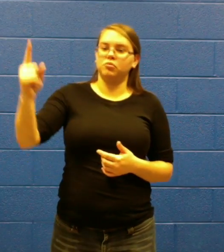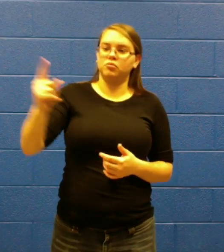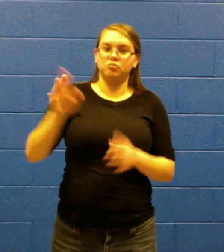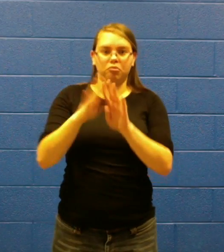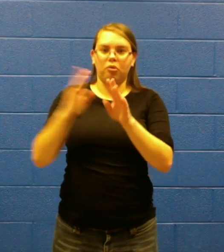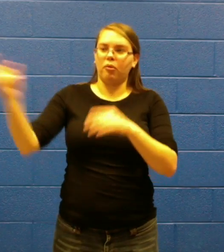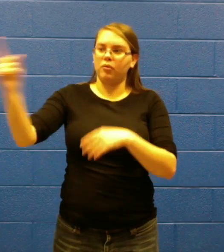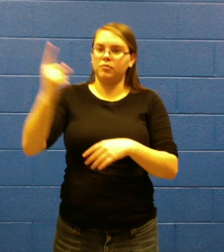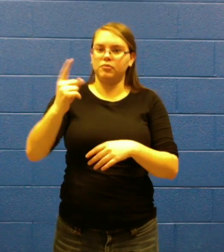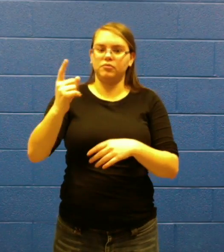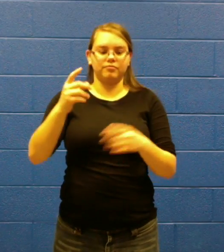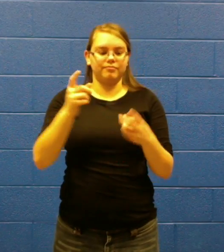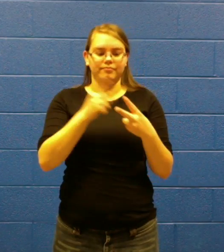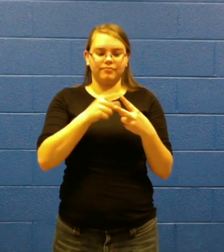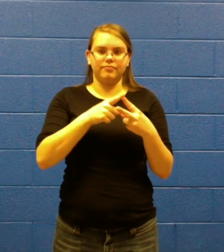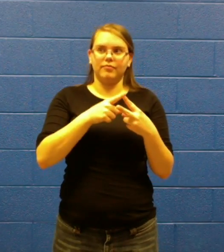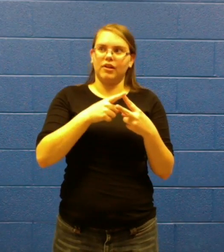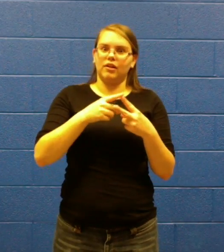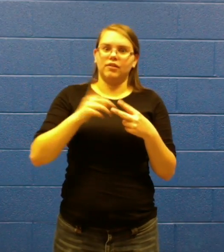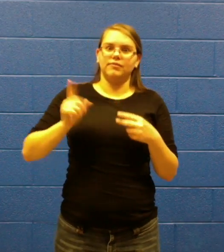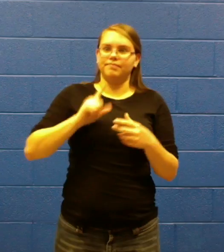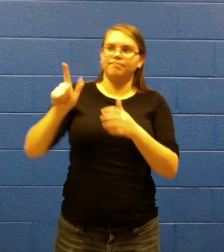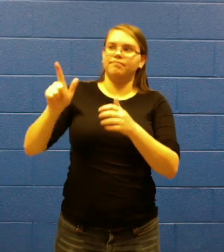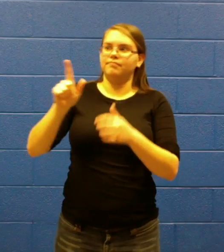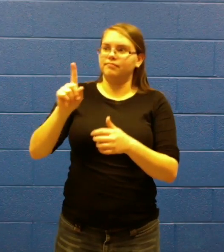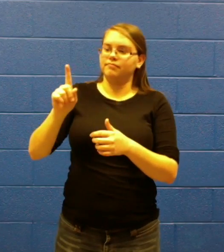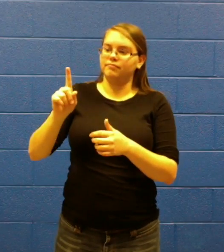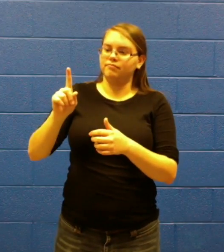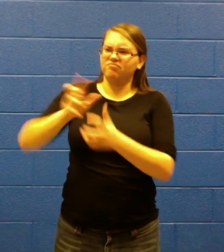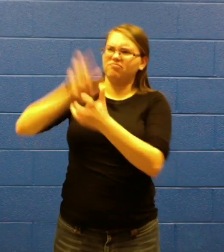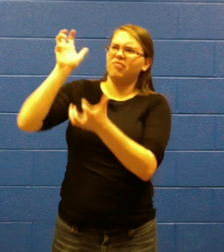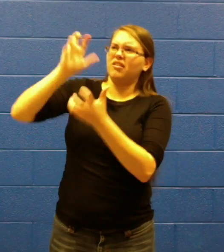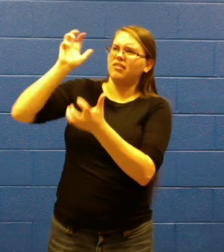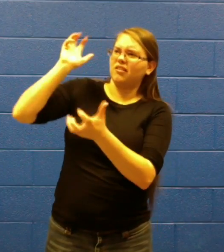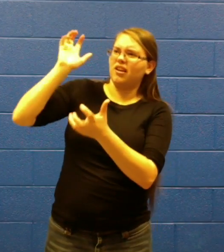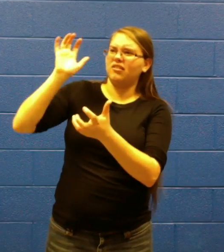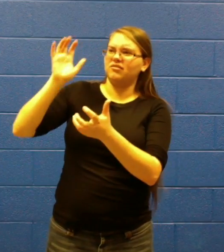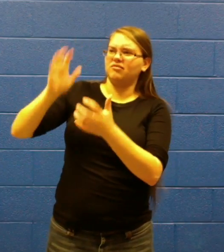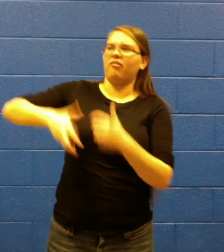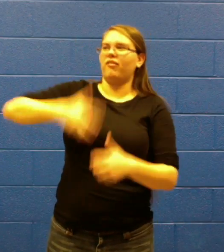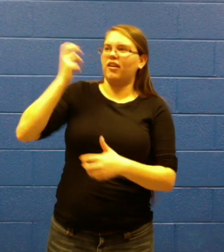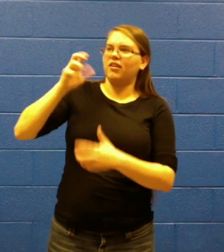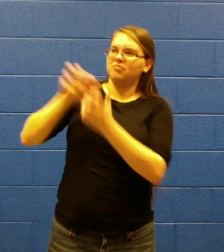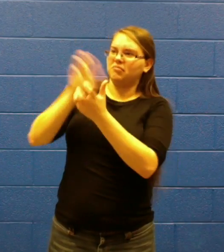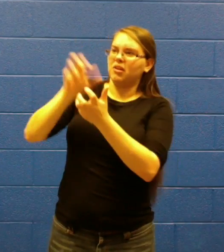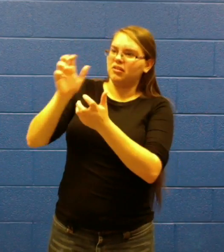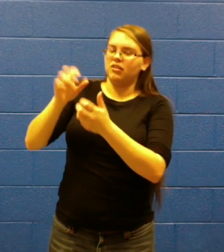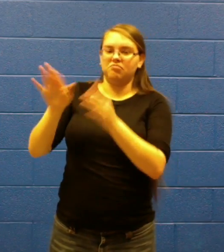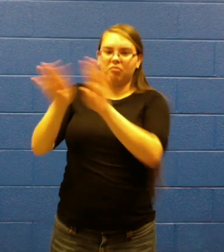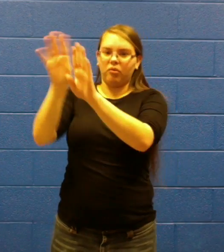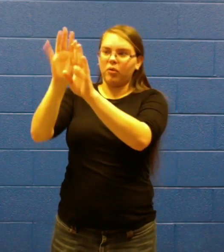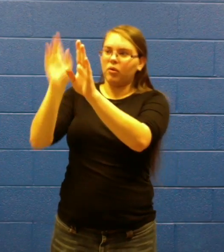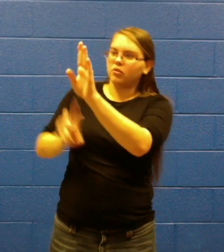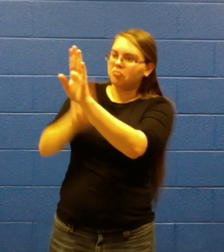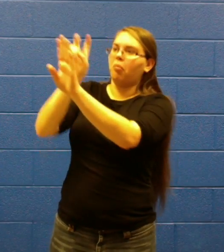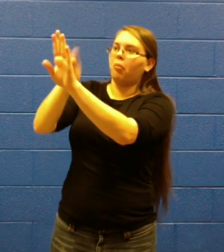the top half is glass and the bottom half is wood. So he would go up to the door when we were leaving, and he would jump up and put his paws